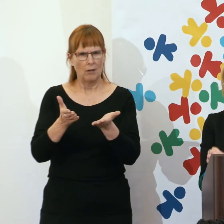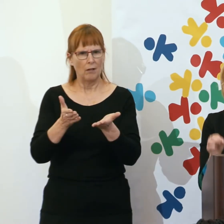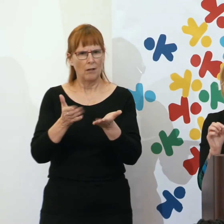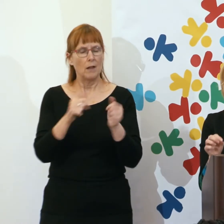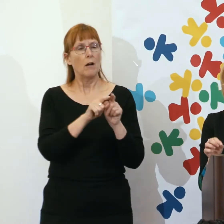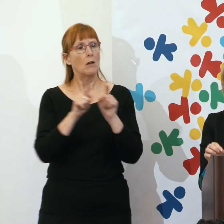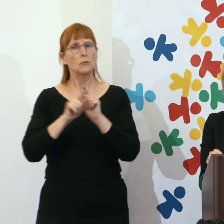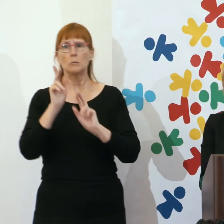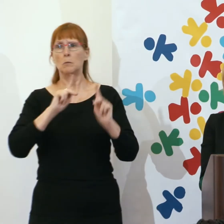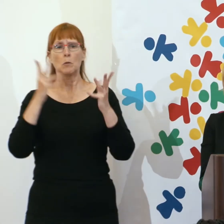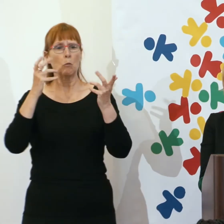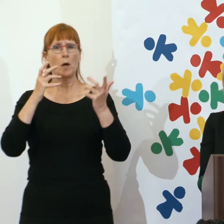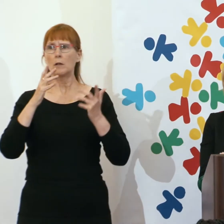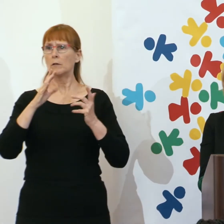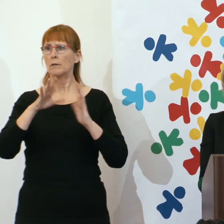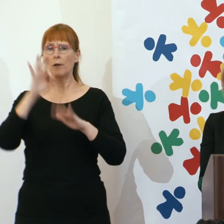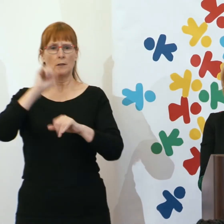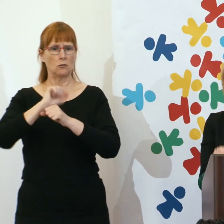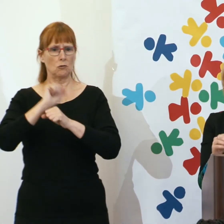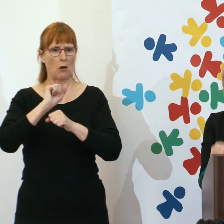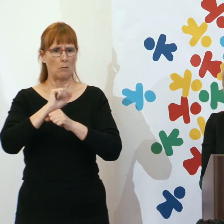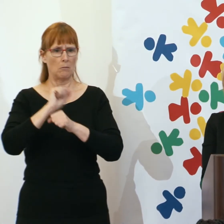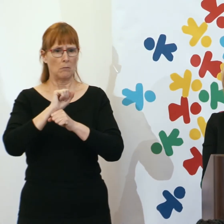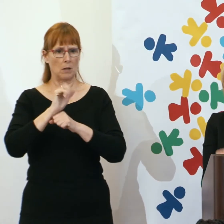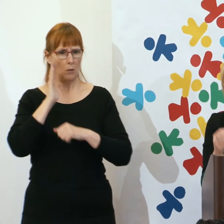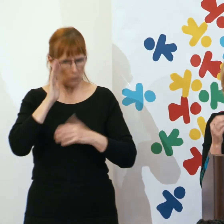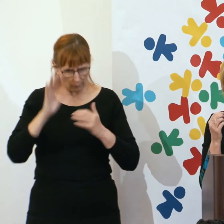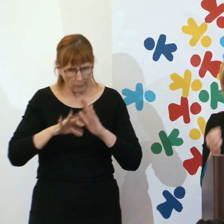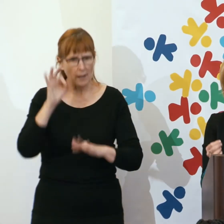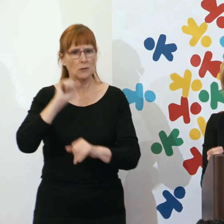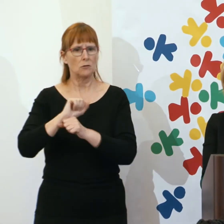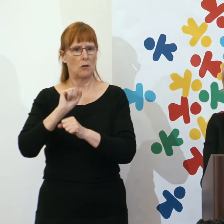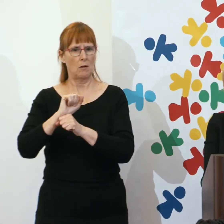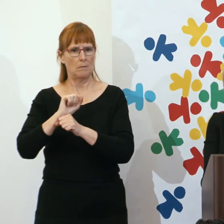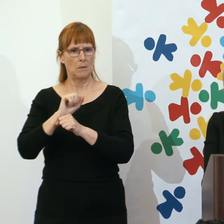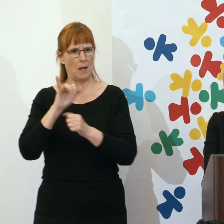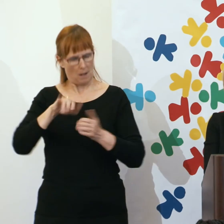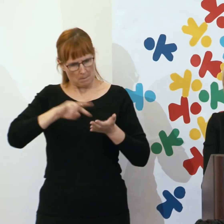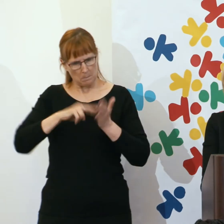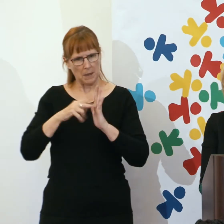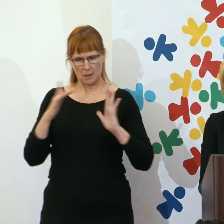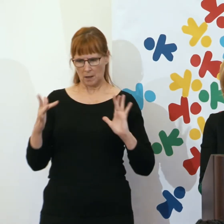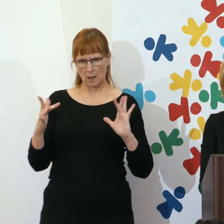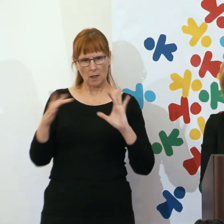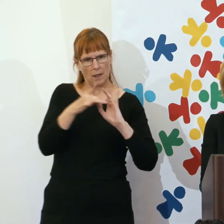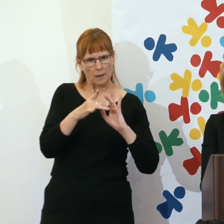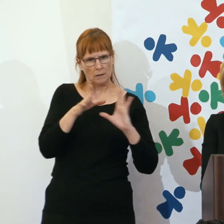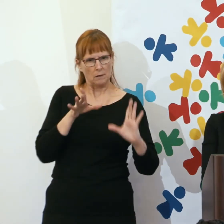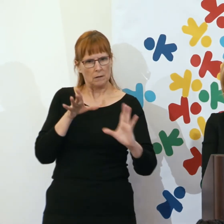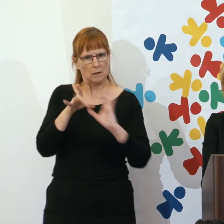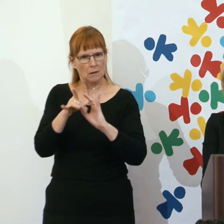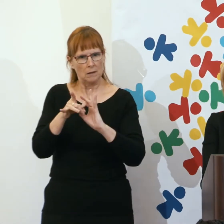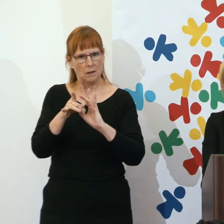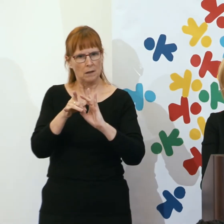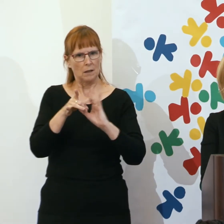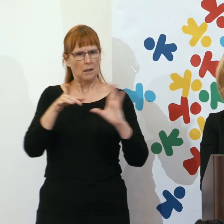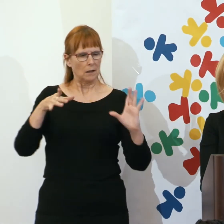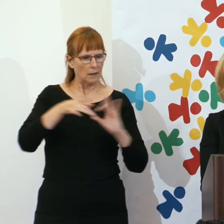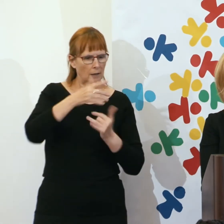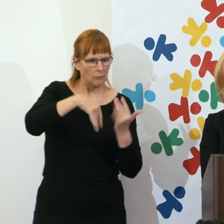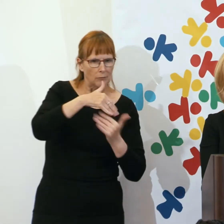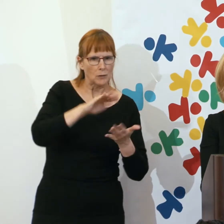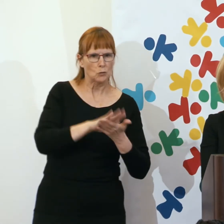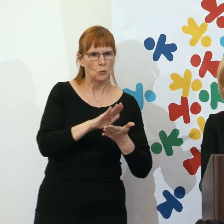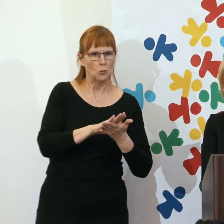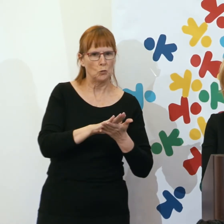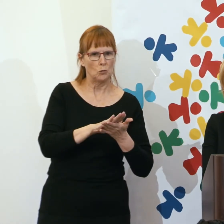they are guaranteeing everyone the chance to make connections and to learn from each other about the world